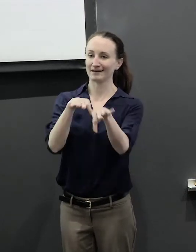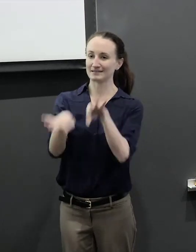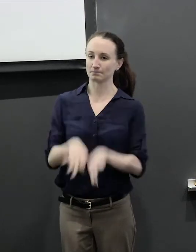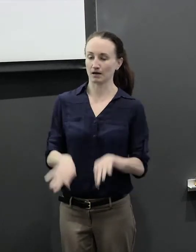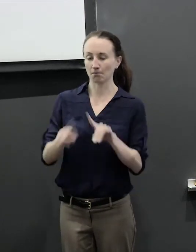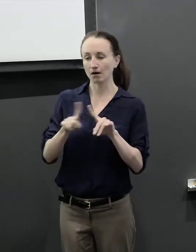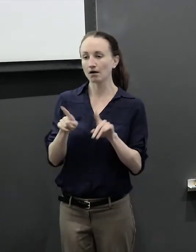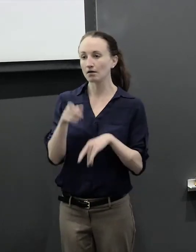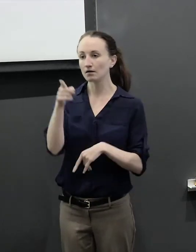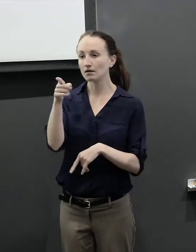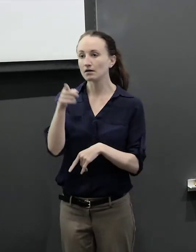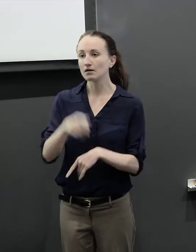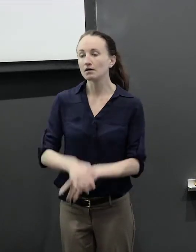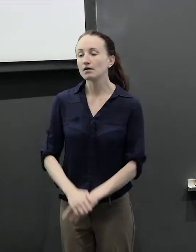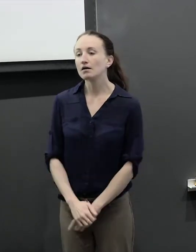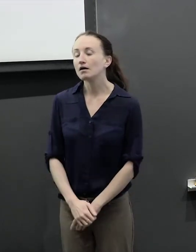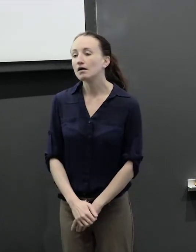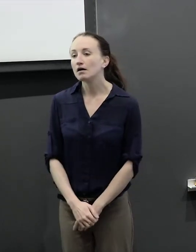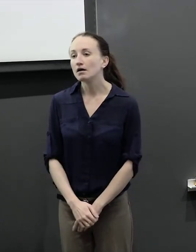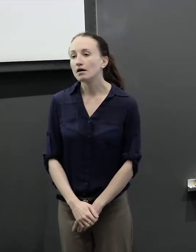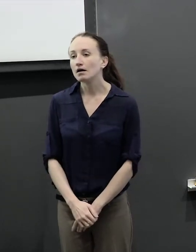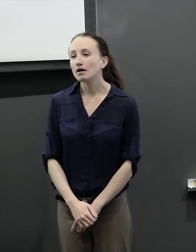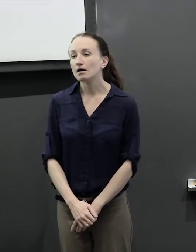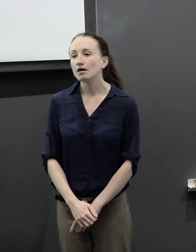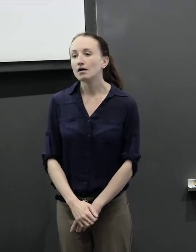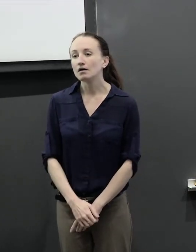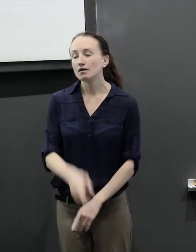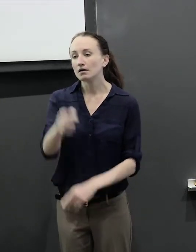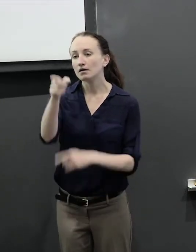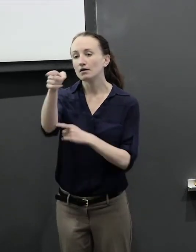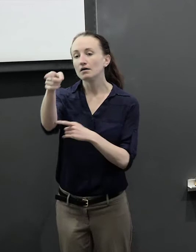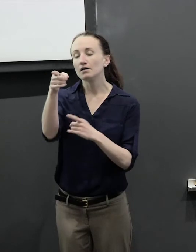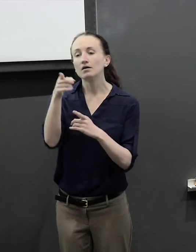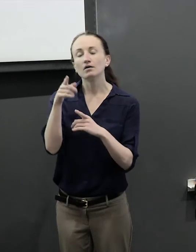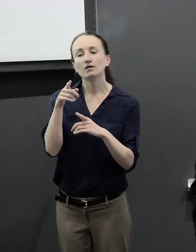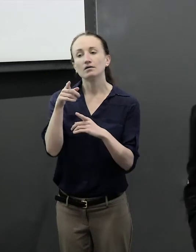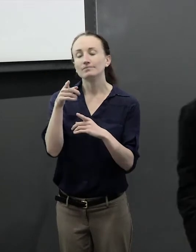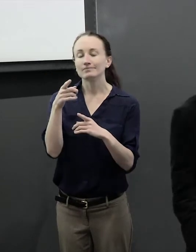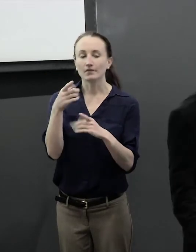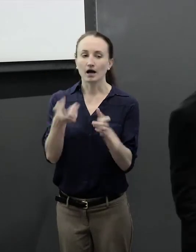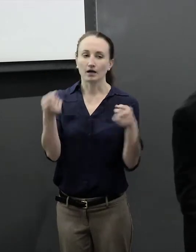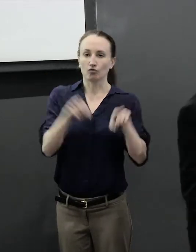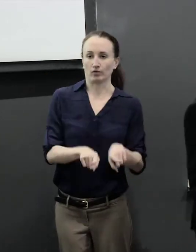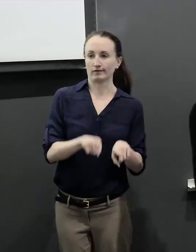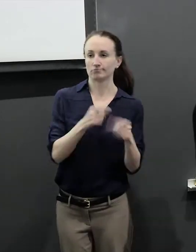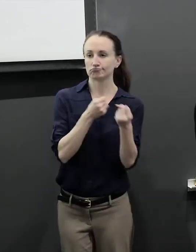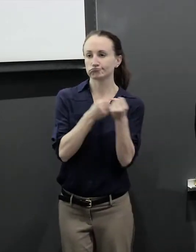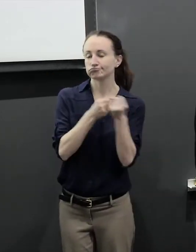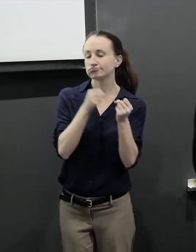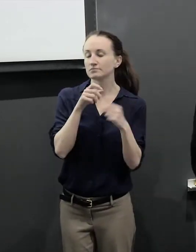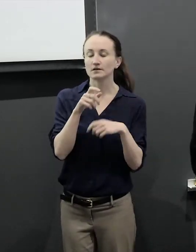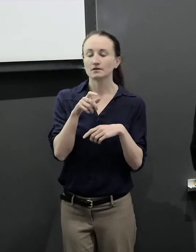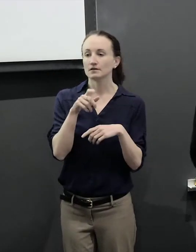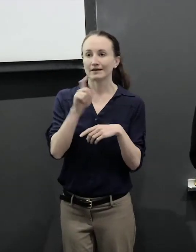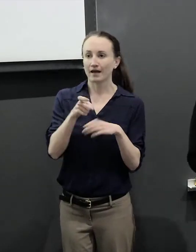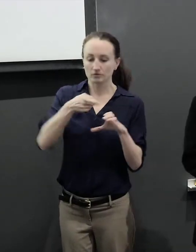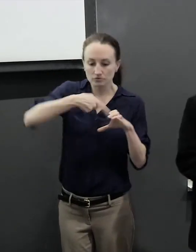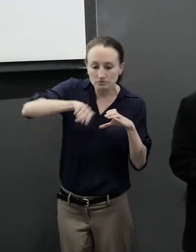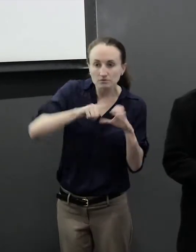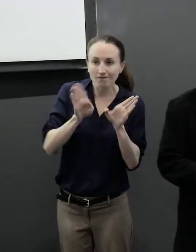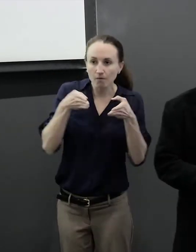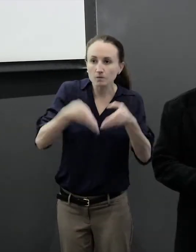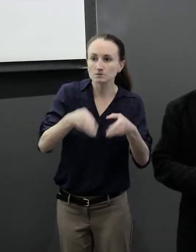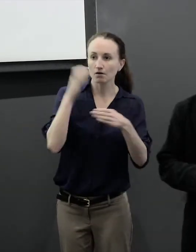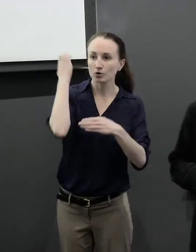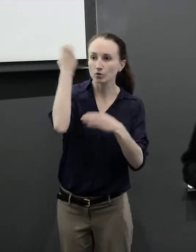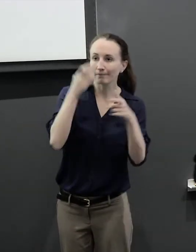I couldn't agree more that we need to go beyond, say, our European languages in order to find out